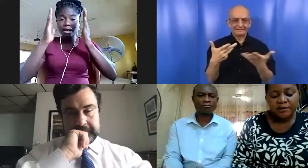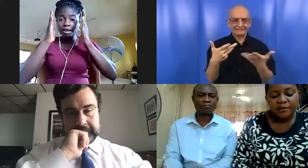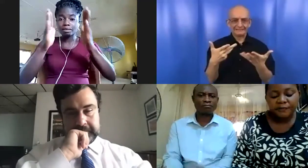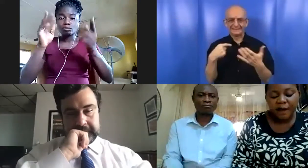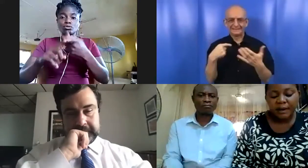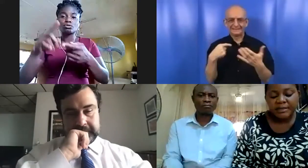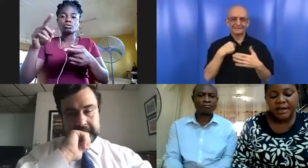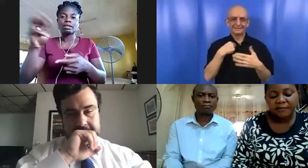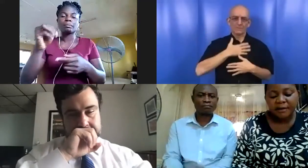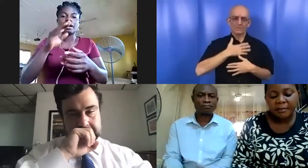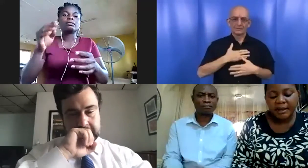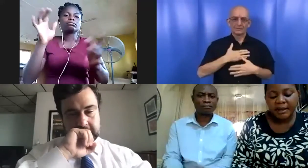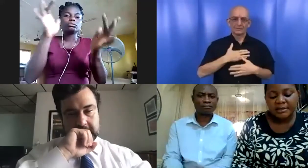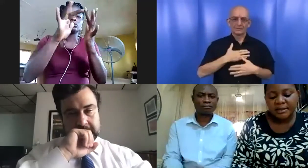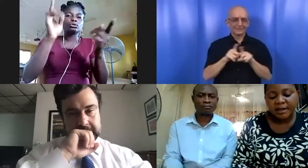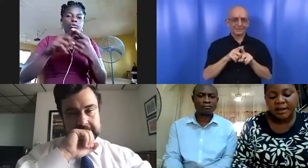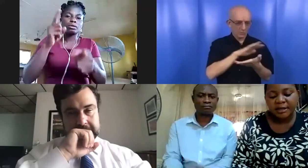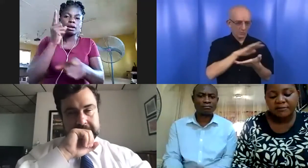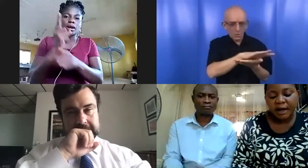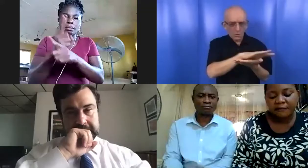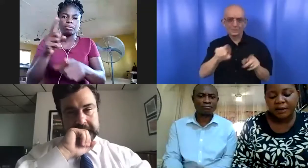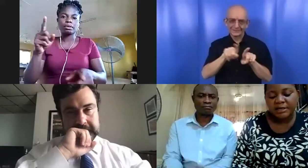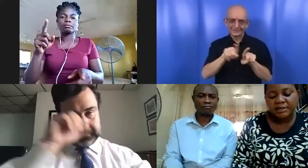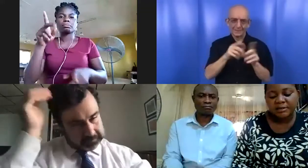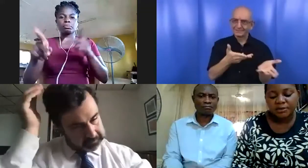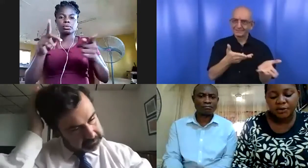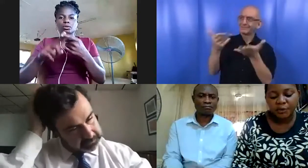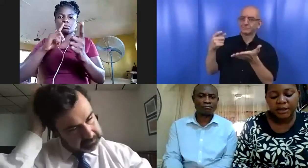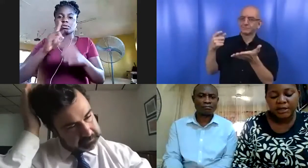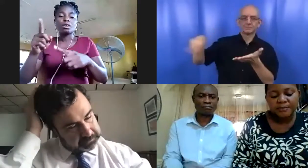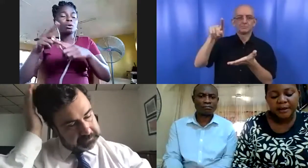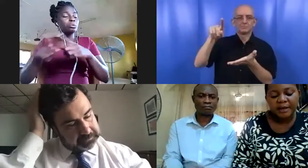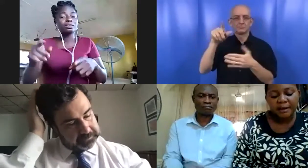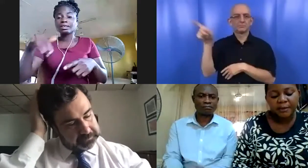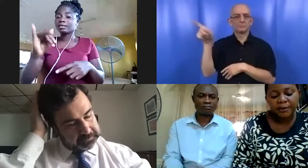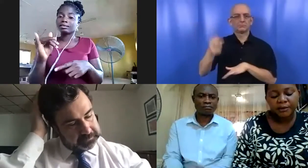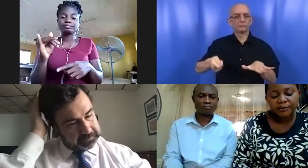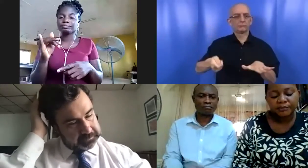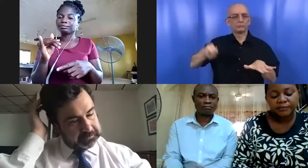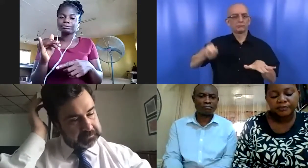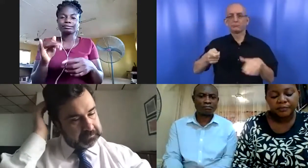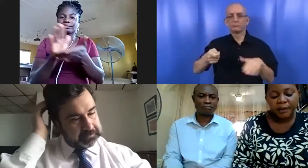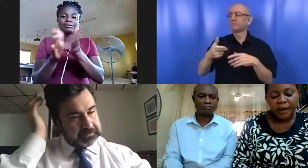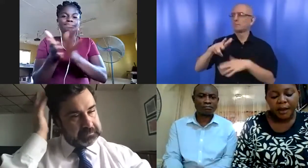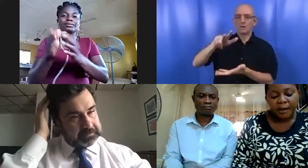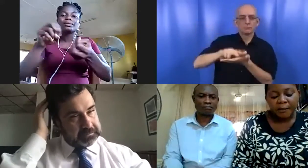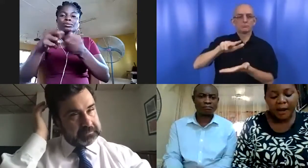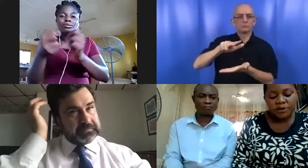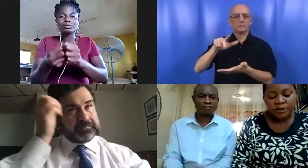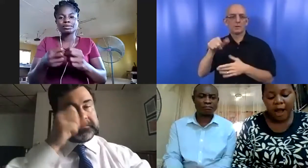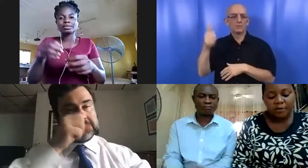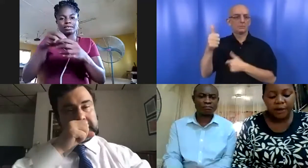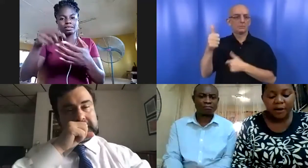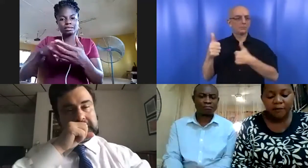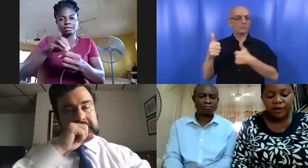I soon found myself immersed in deaf advocacy during this pandemic period. Prior to